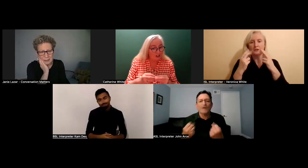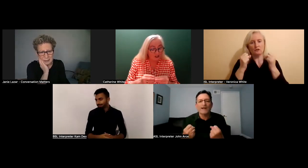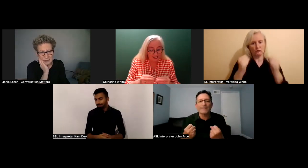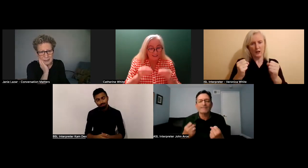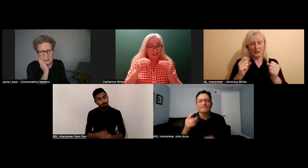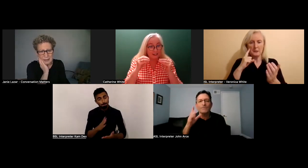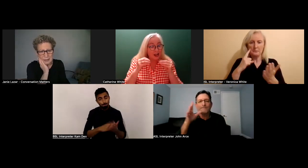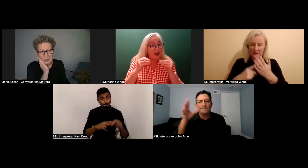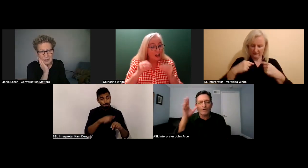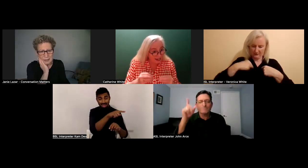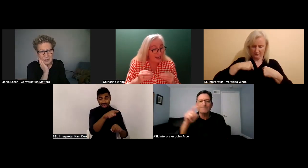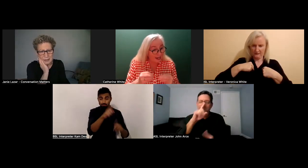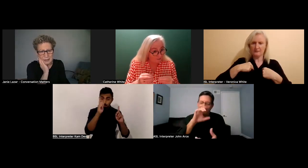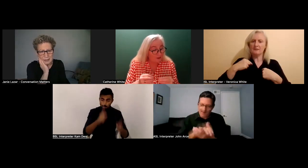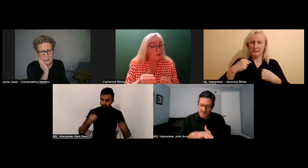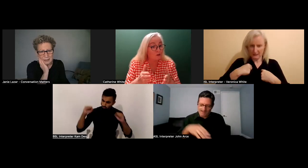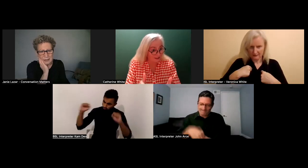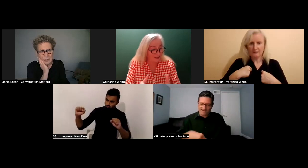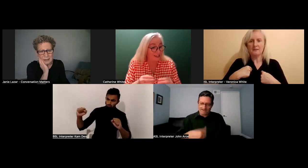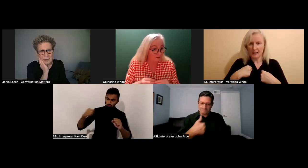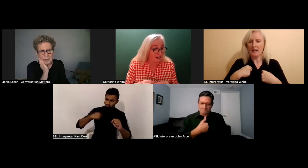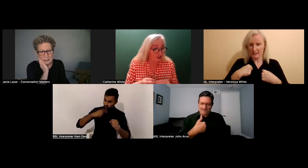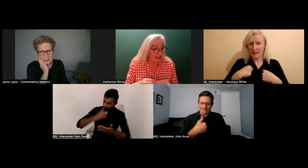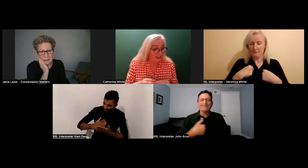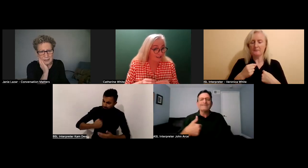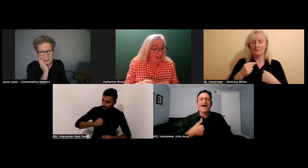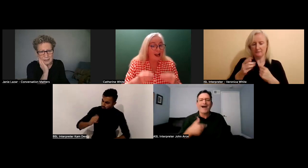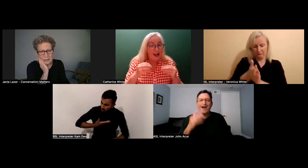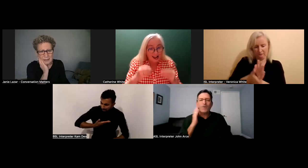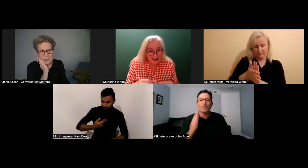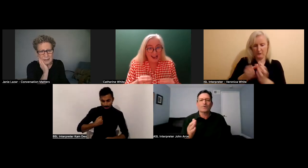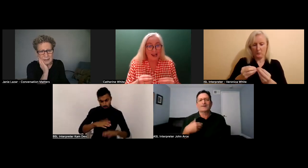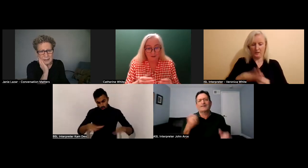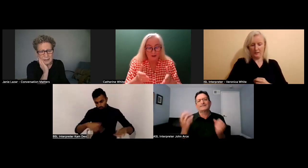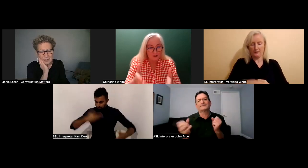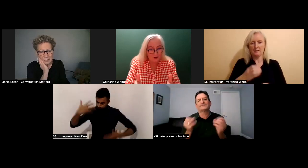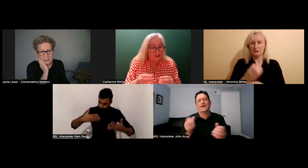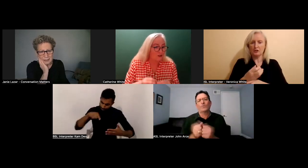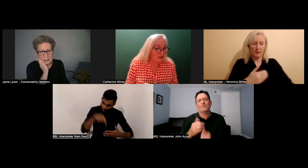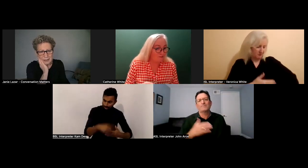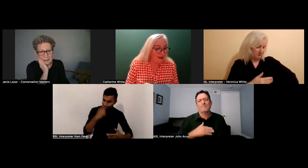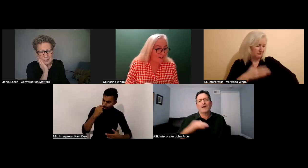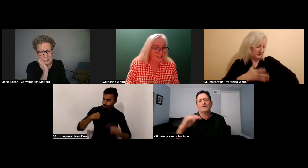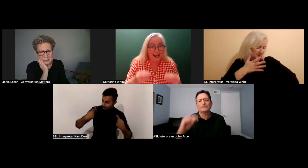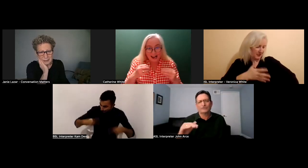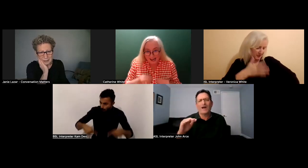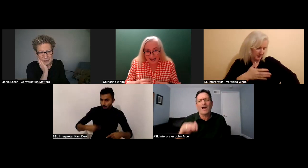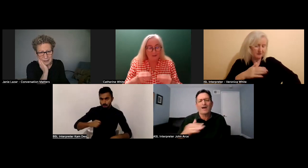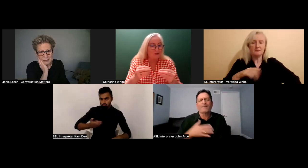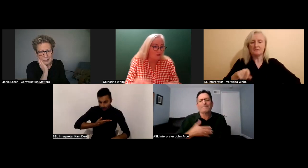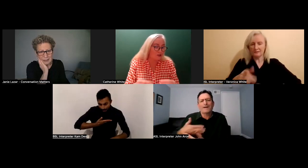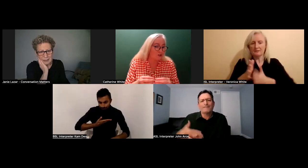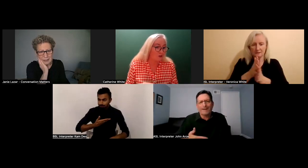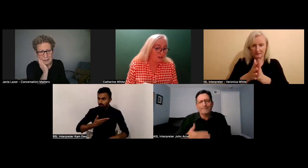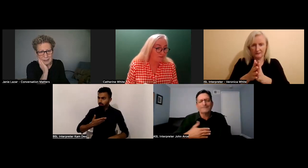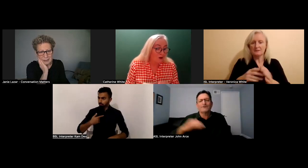own conviction and saying, I am going to sign to my child. I am going to show them manners. I